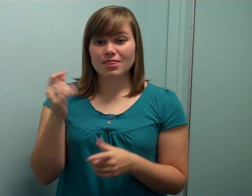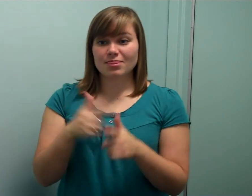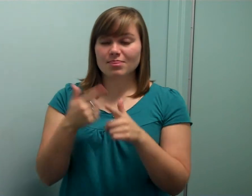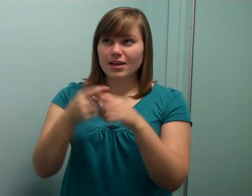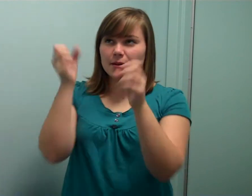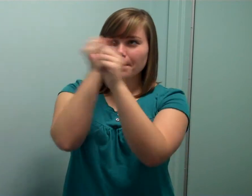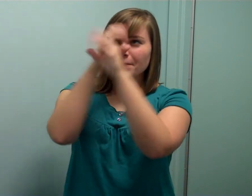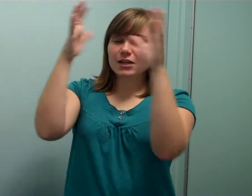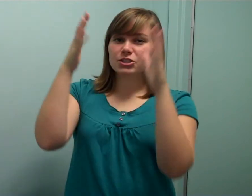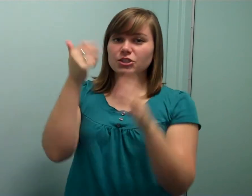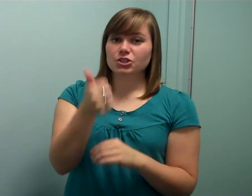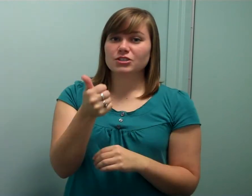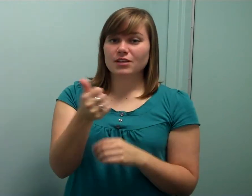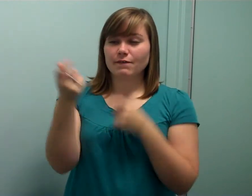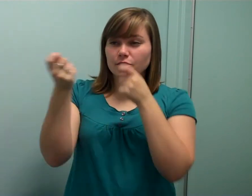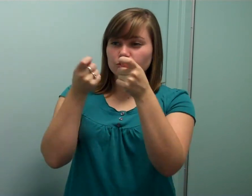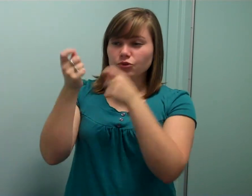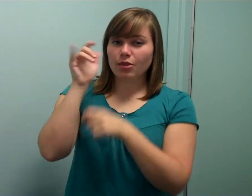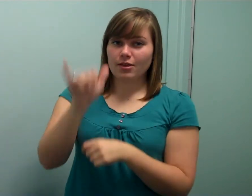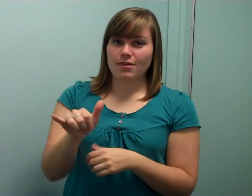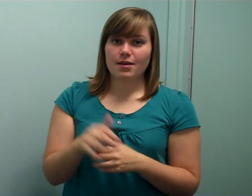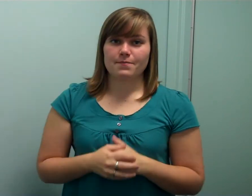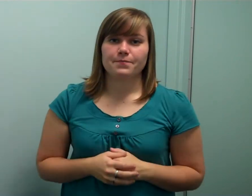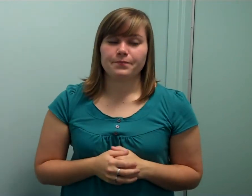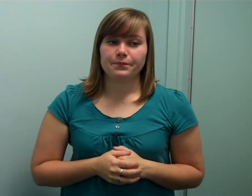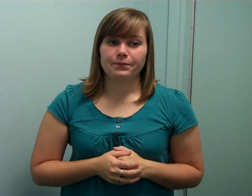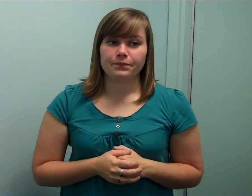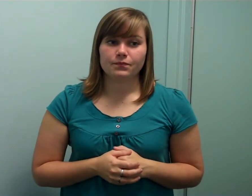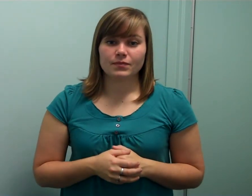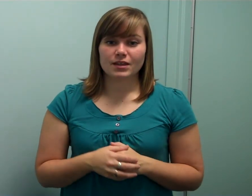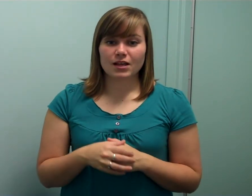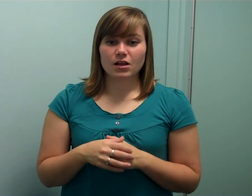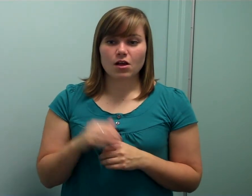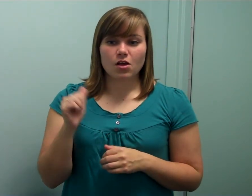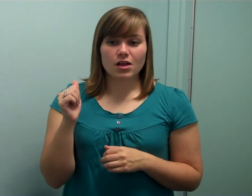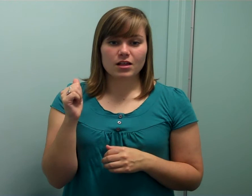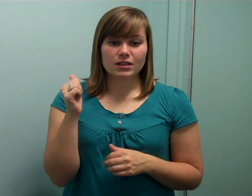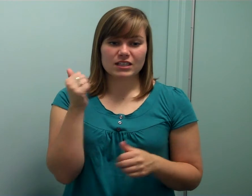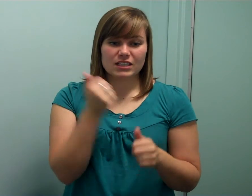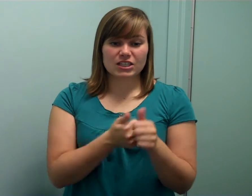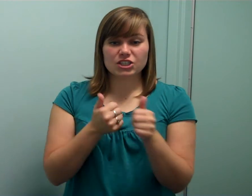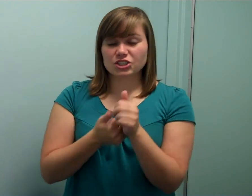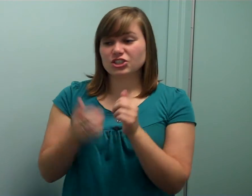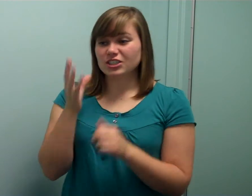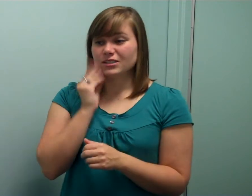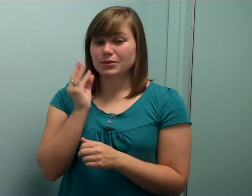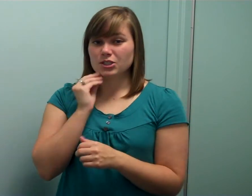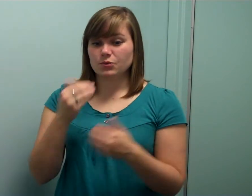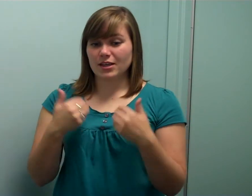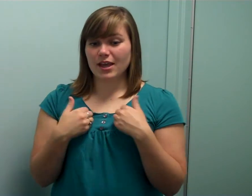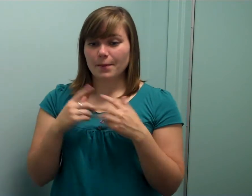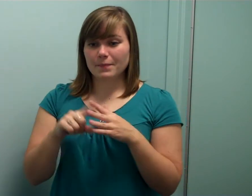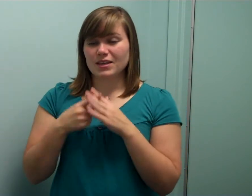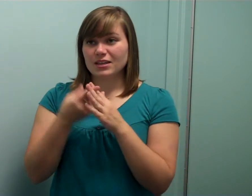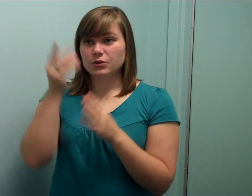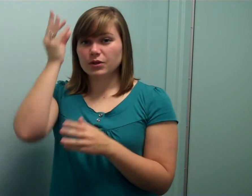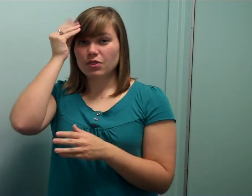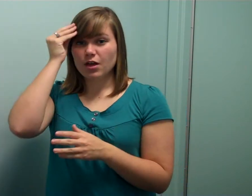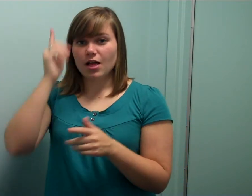yourself handling it. Every experience we've had began in thought and was projected into the world of